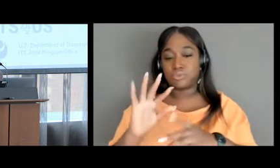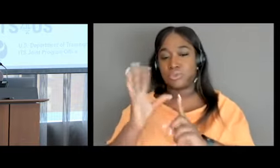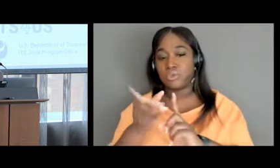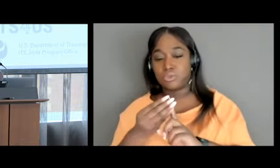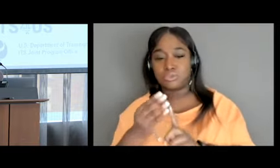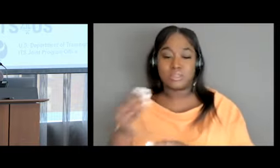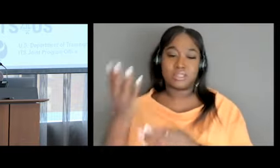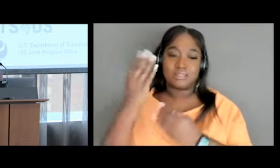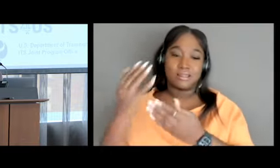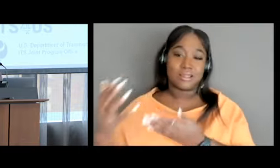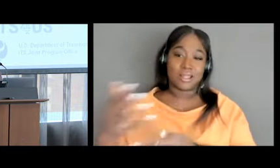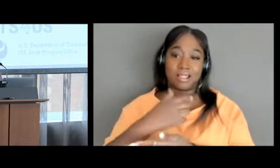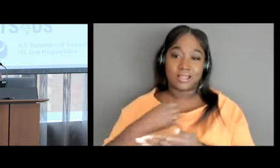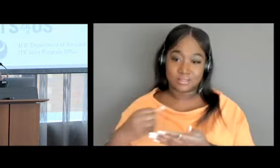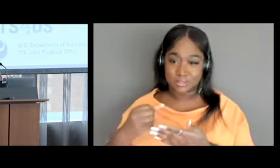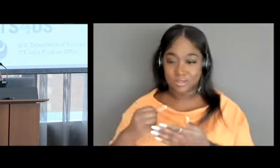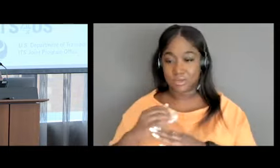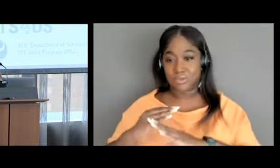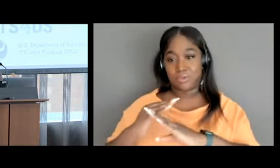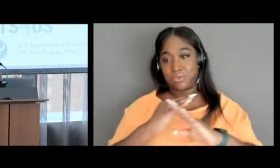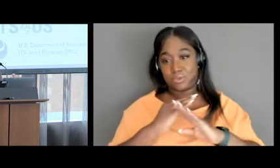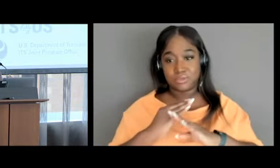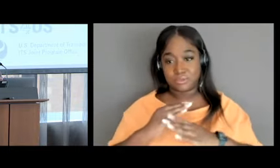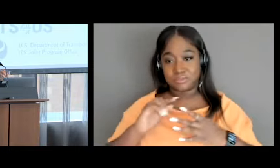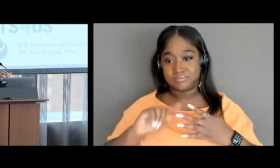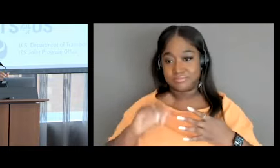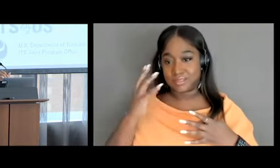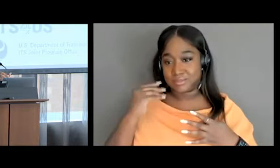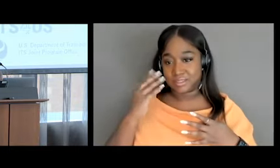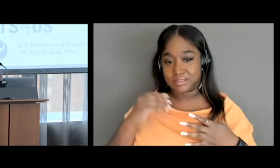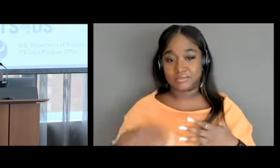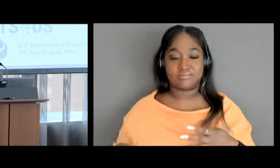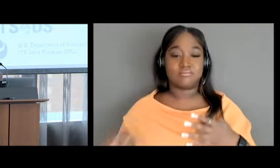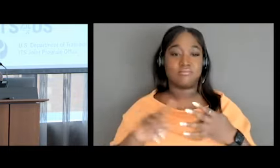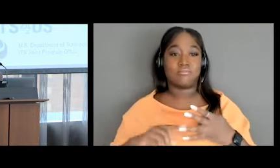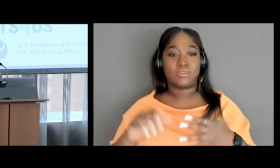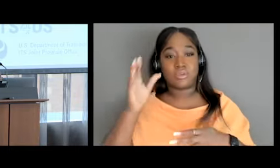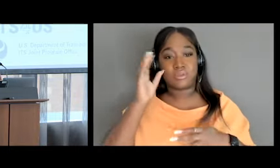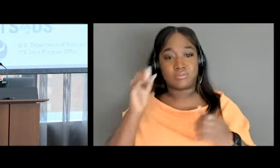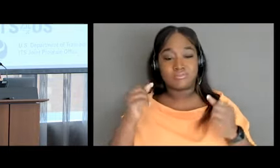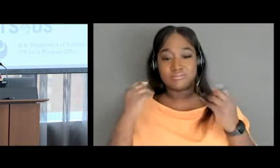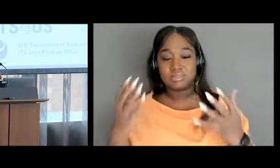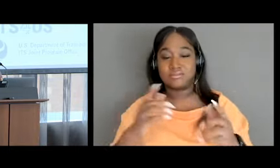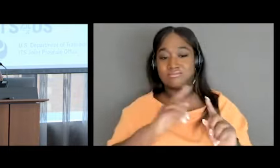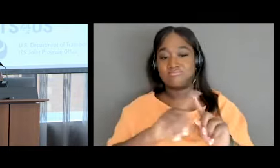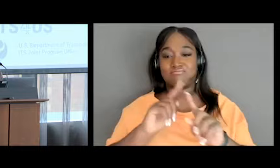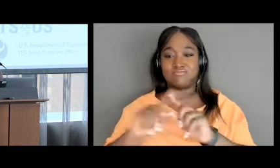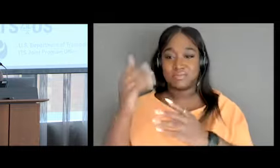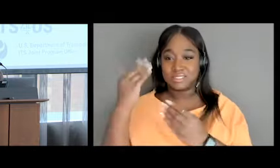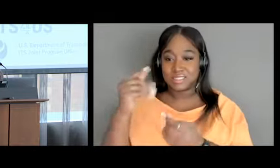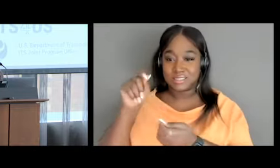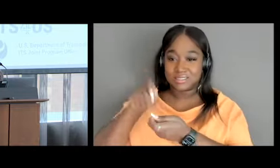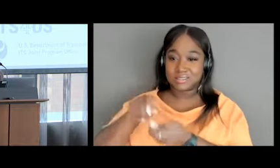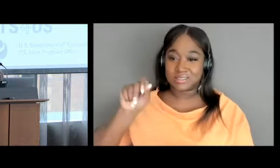hurdles that they're facing. We then heard from a multitude of different data specification and standardization